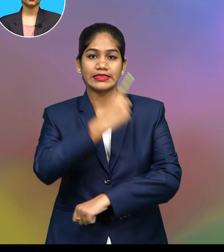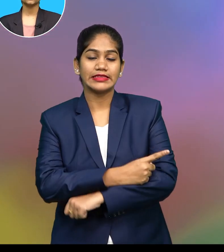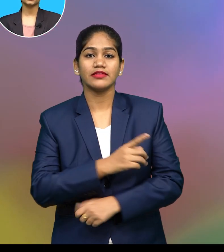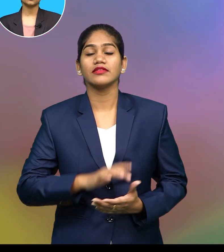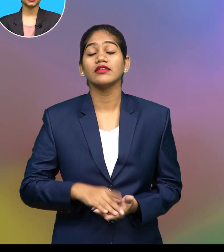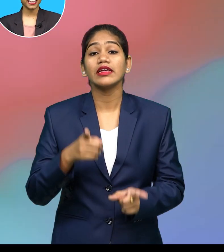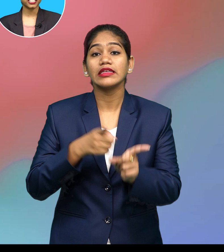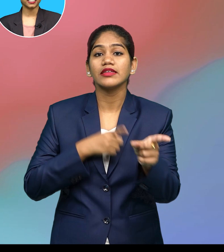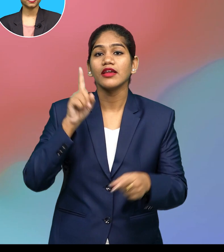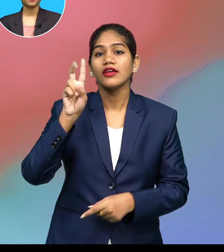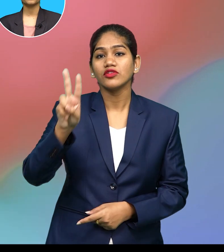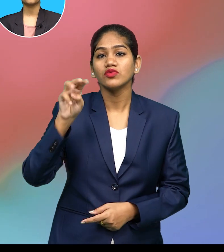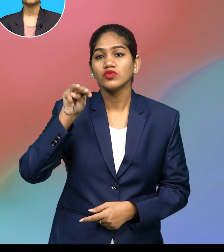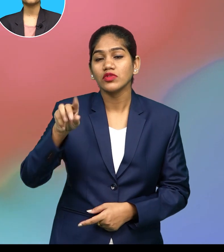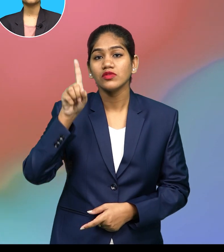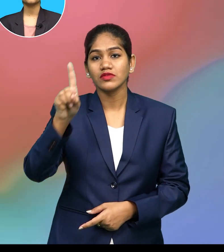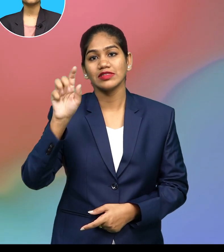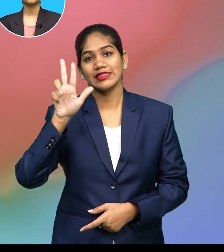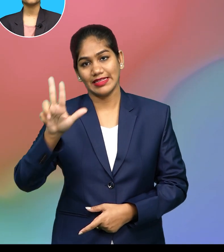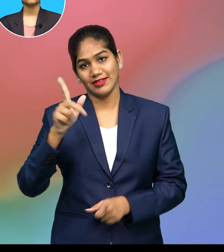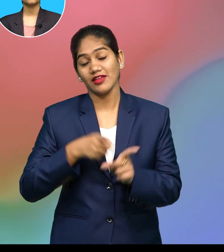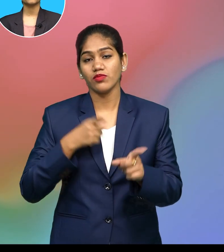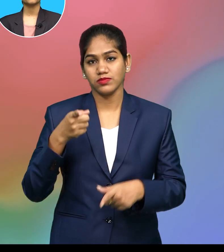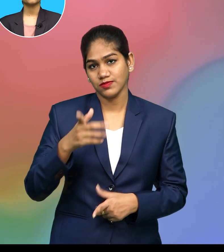in 2018